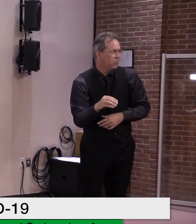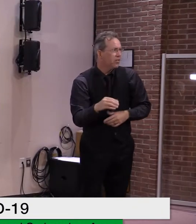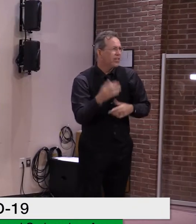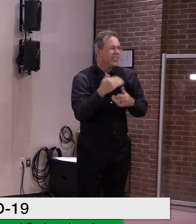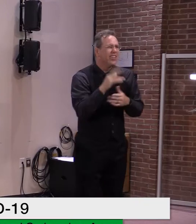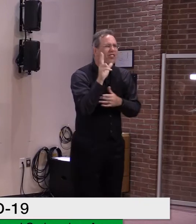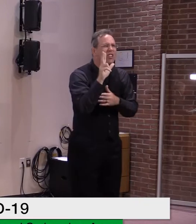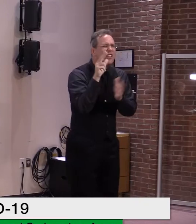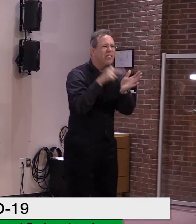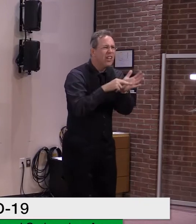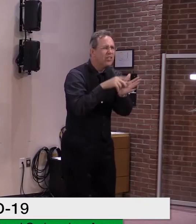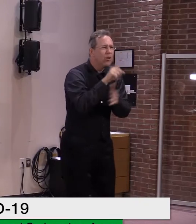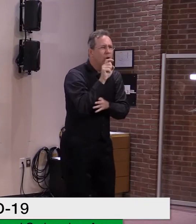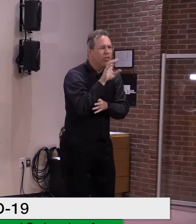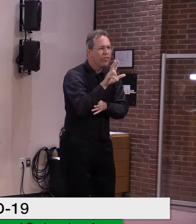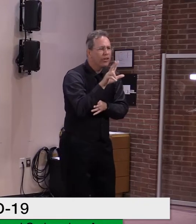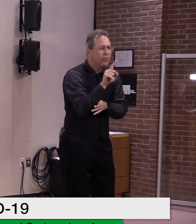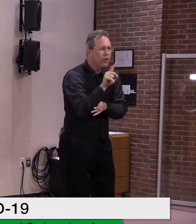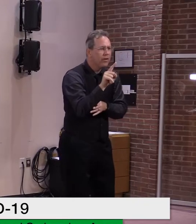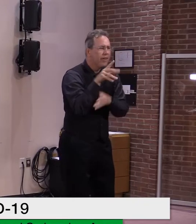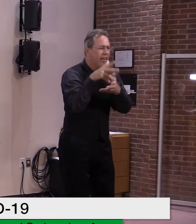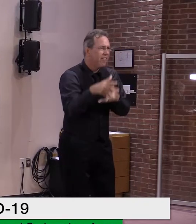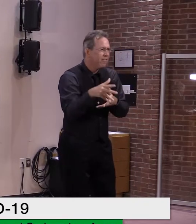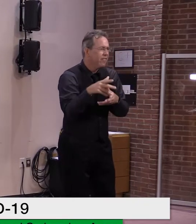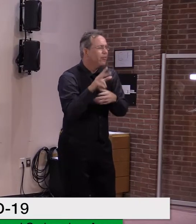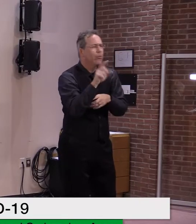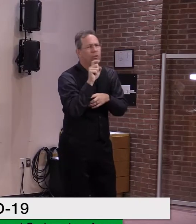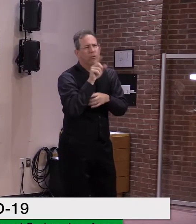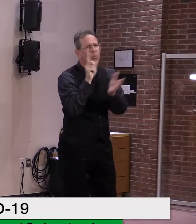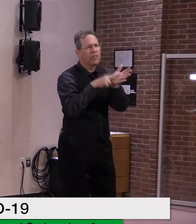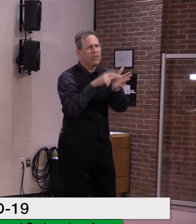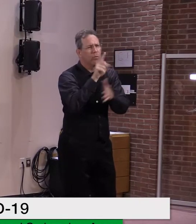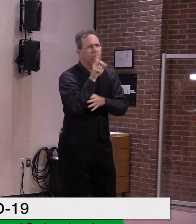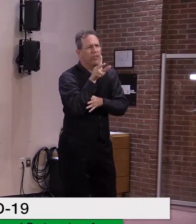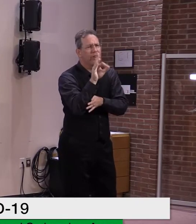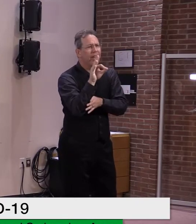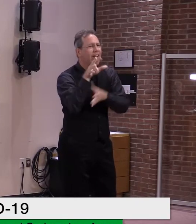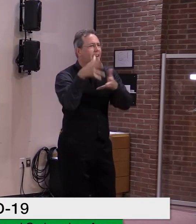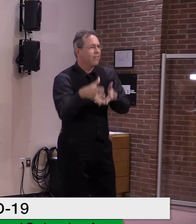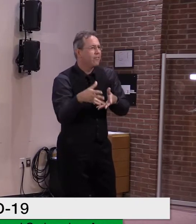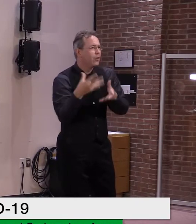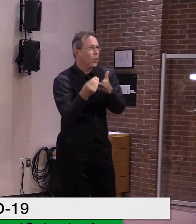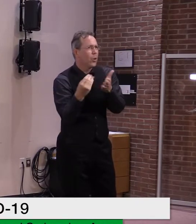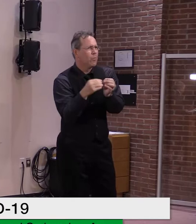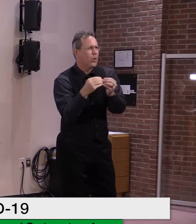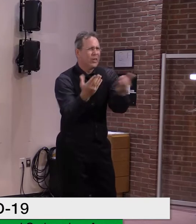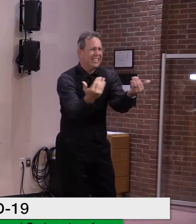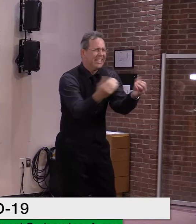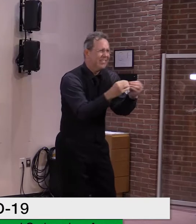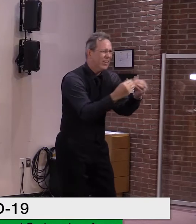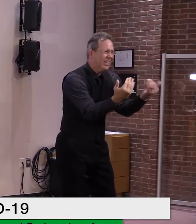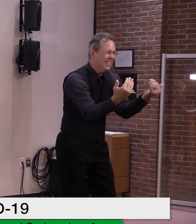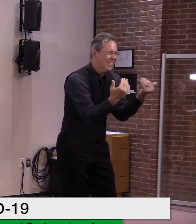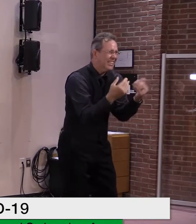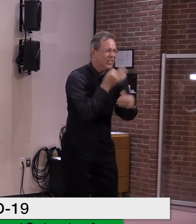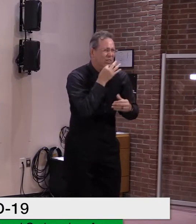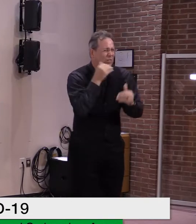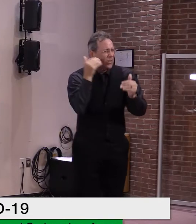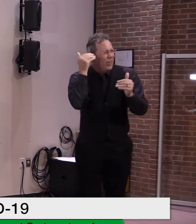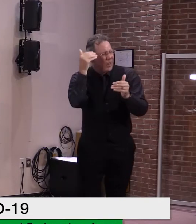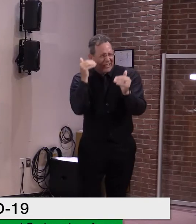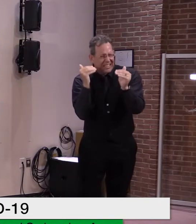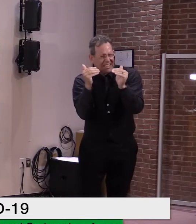3,139 more Vermonters to get their shot. As you can see, we are really close. I wanted to